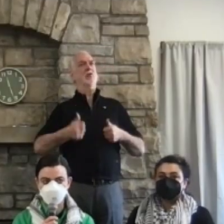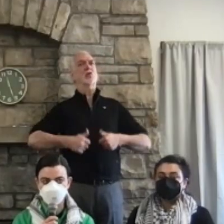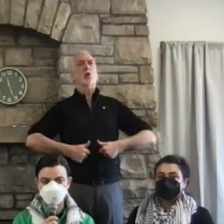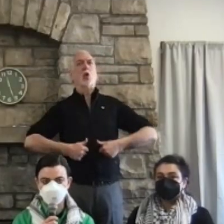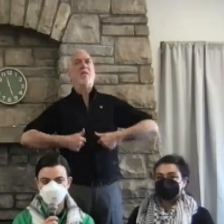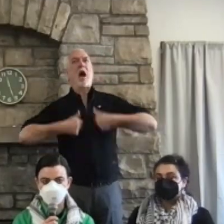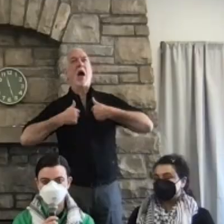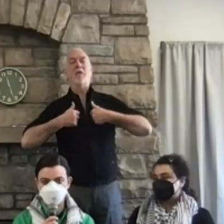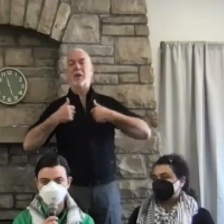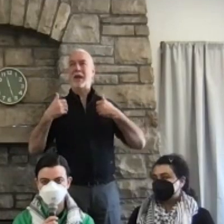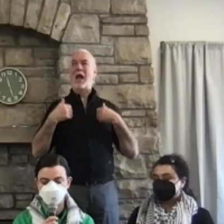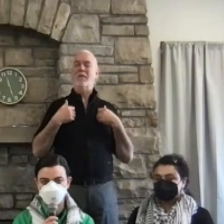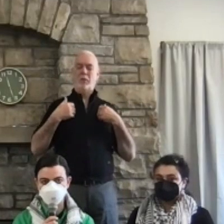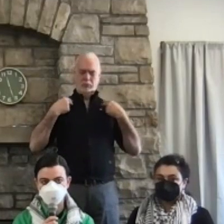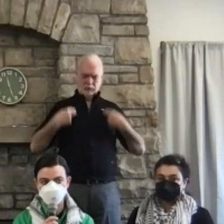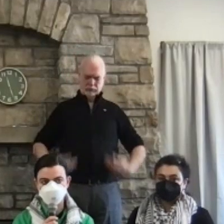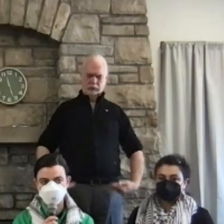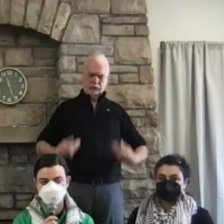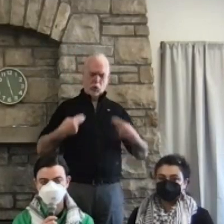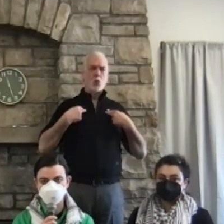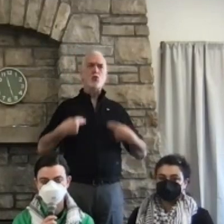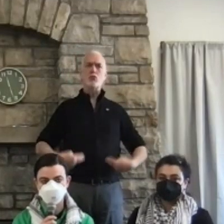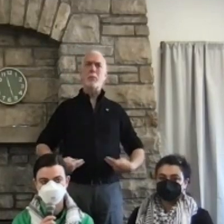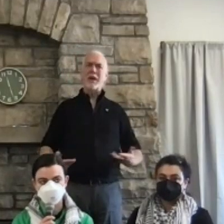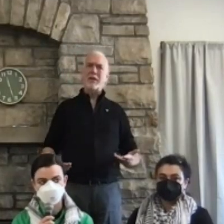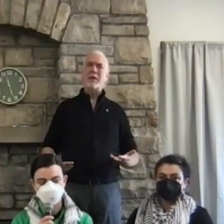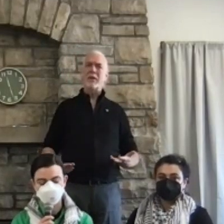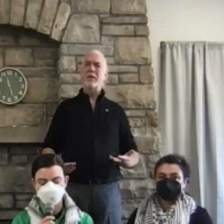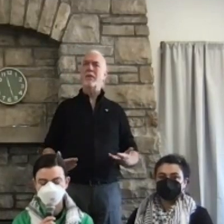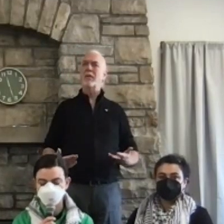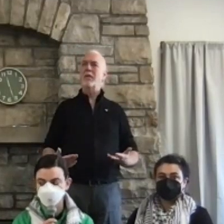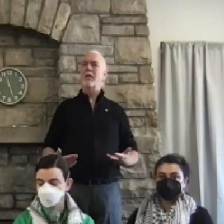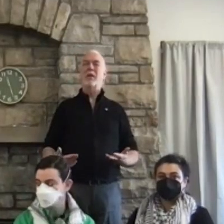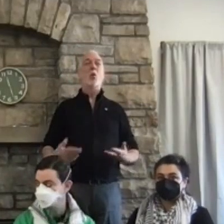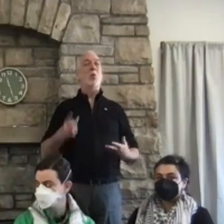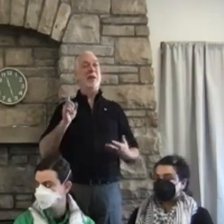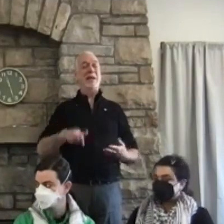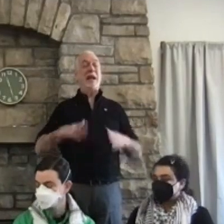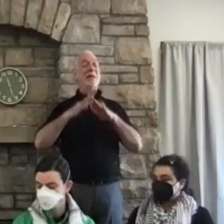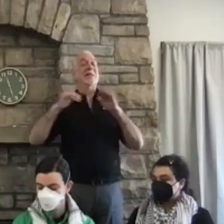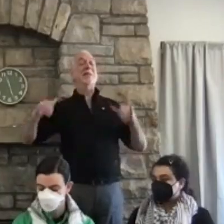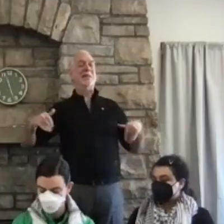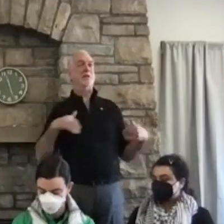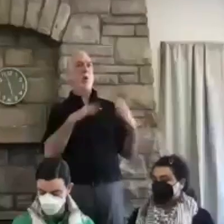of humanization and value when that's been attempted to be systemically taken.